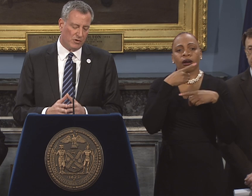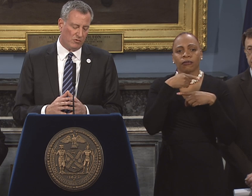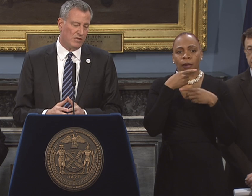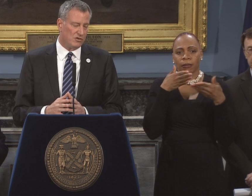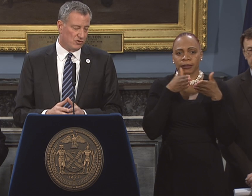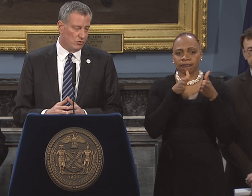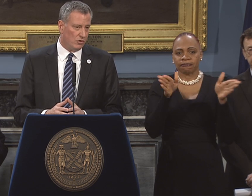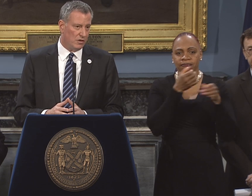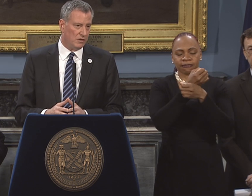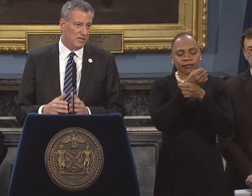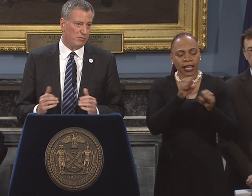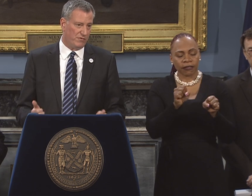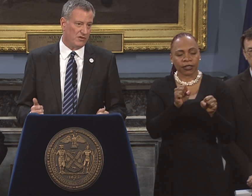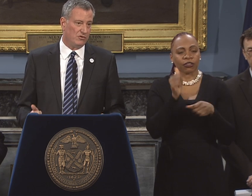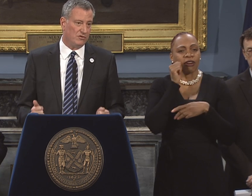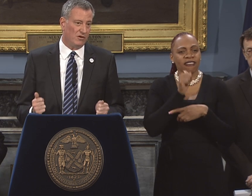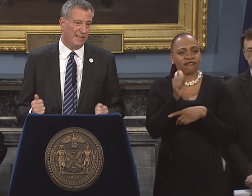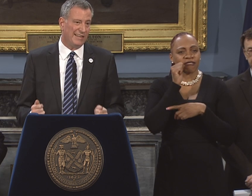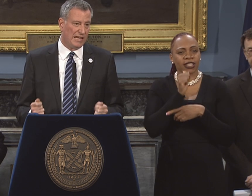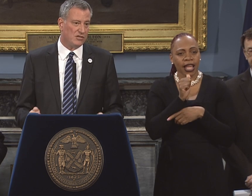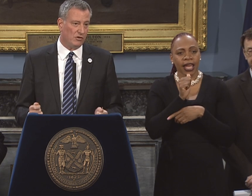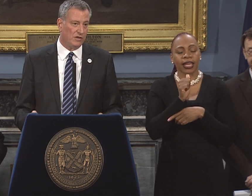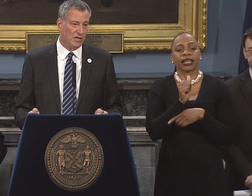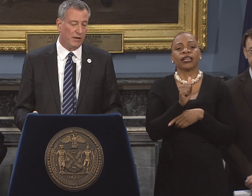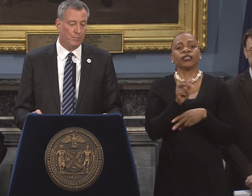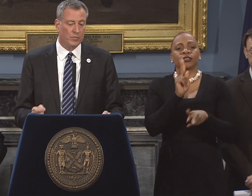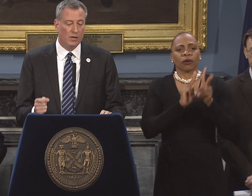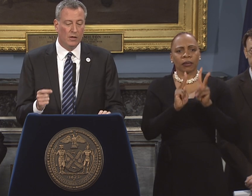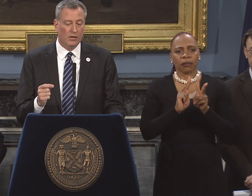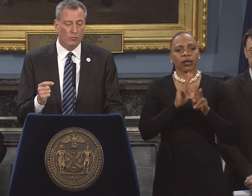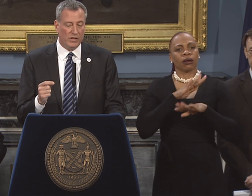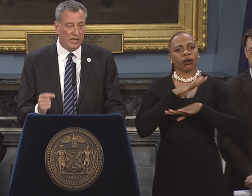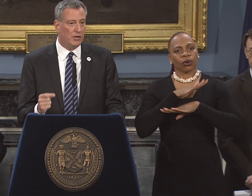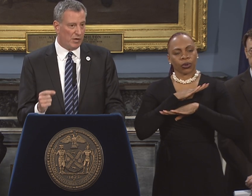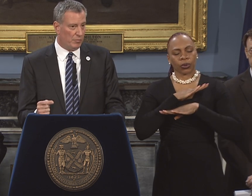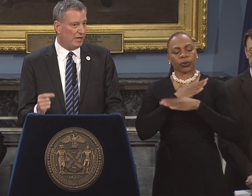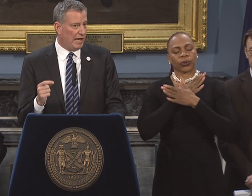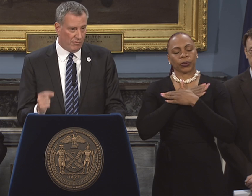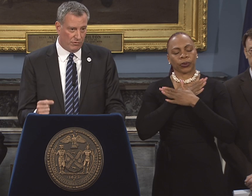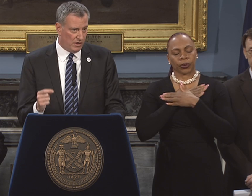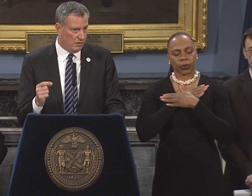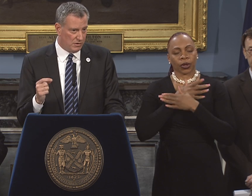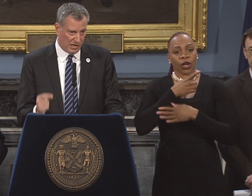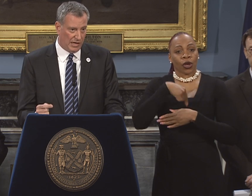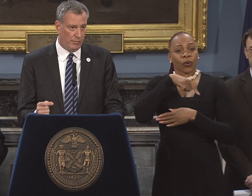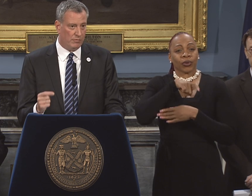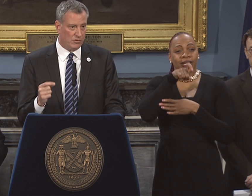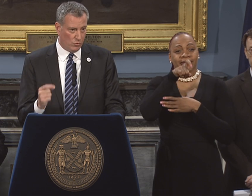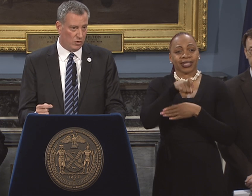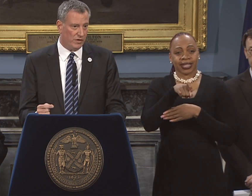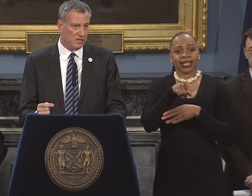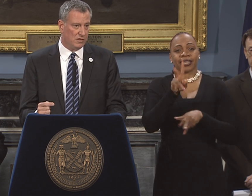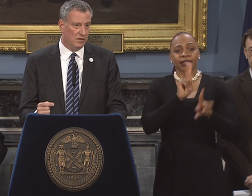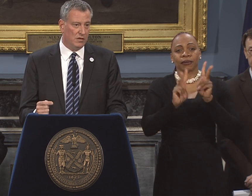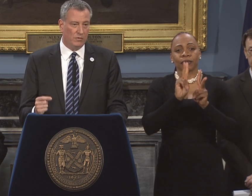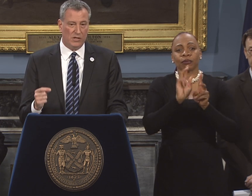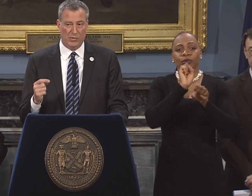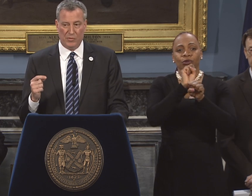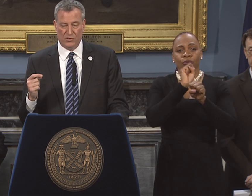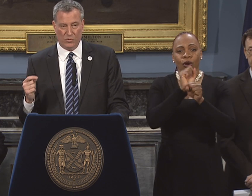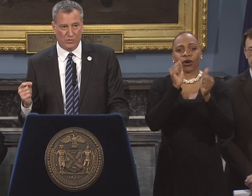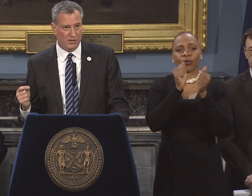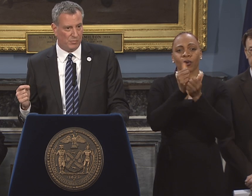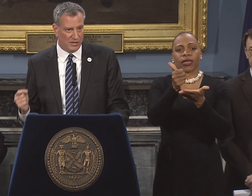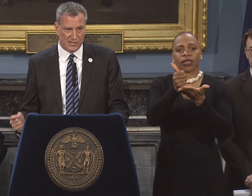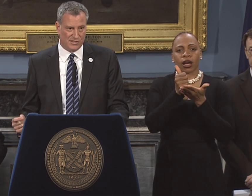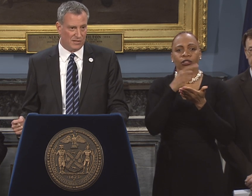So people can rest assured that these professionals are on the case all the time. We need the public every time to work with us. We need the